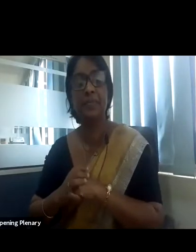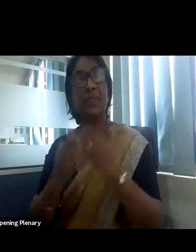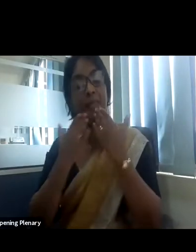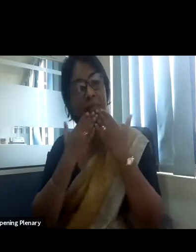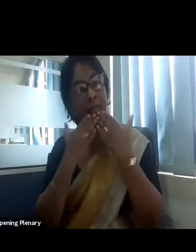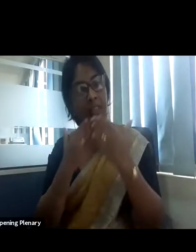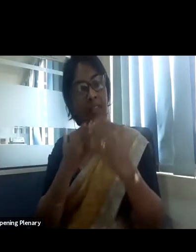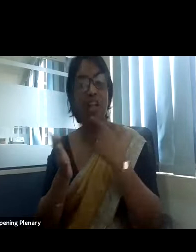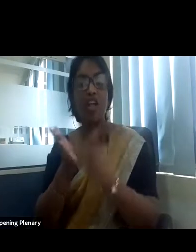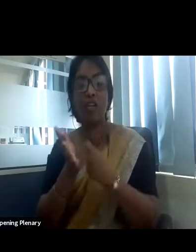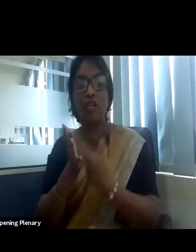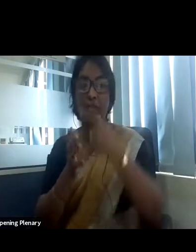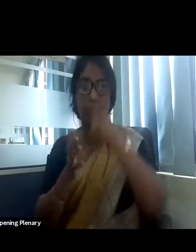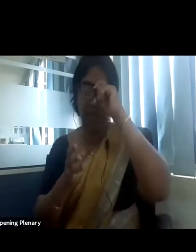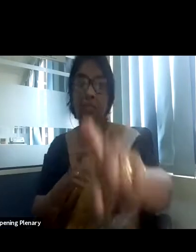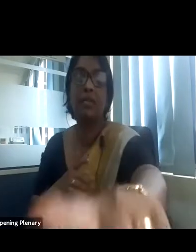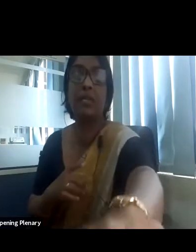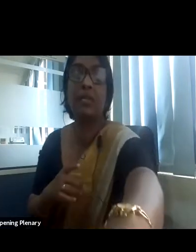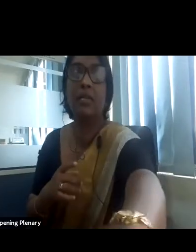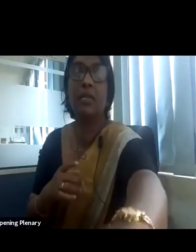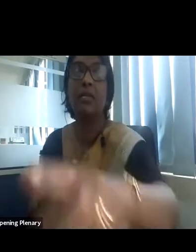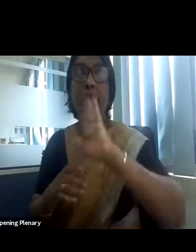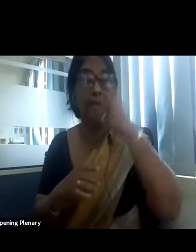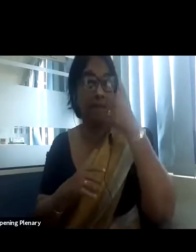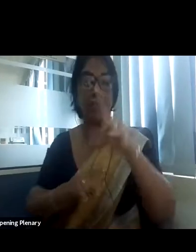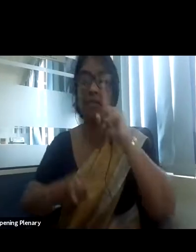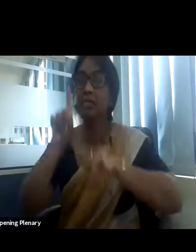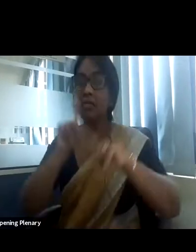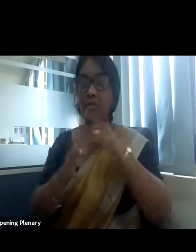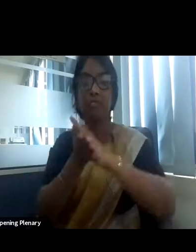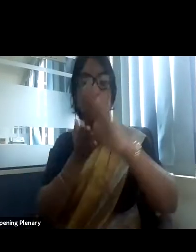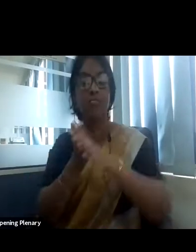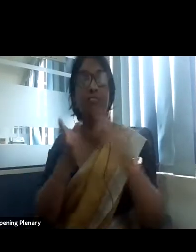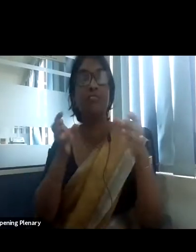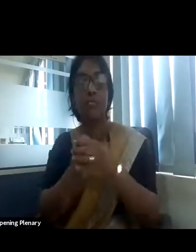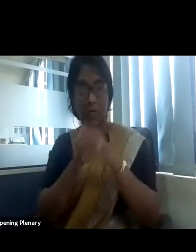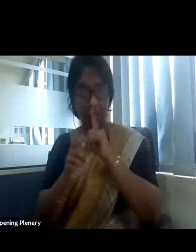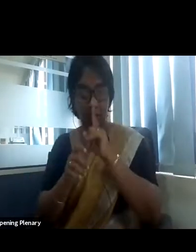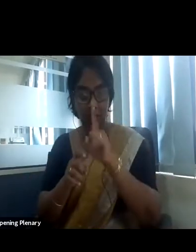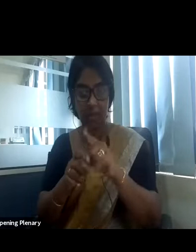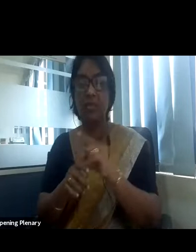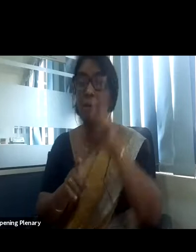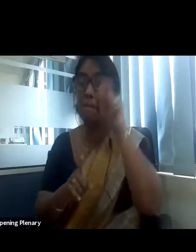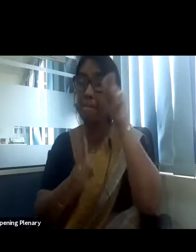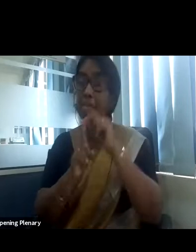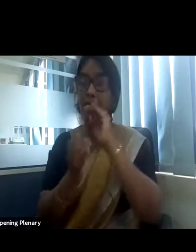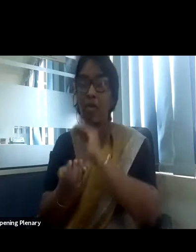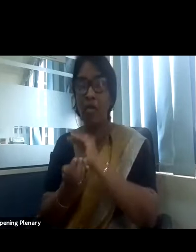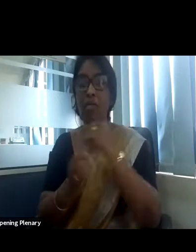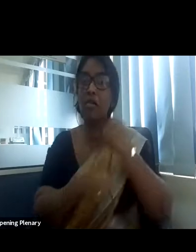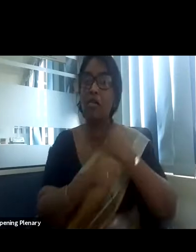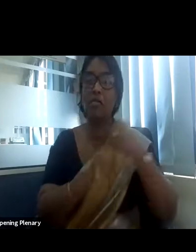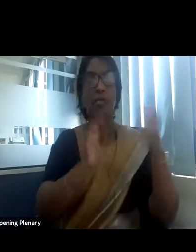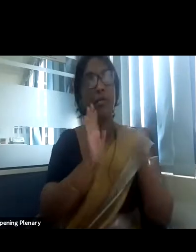comments on the importance of collaboration between private and public sector partnerships. On behalf of UN Global Compact Network Sri